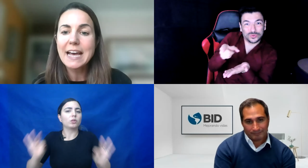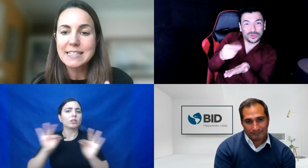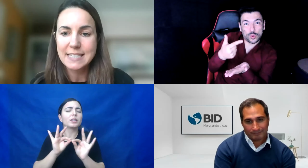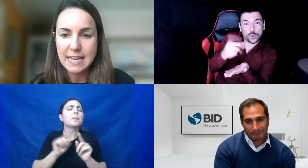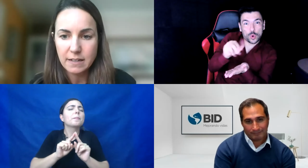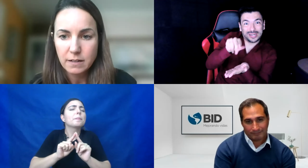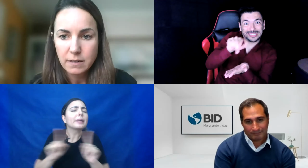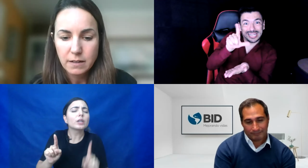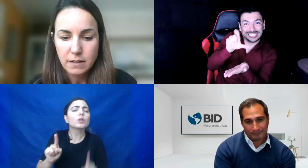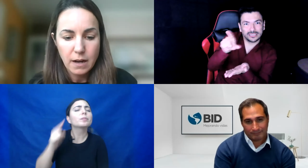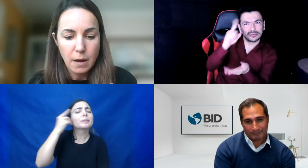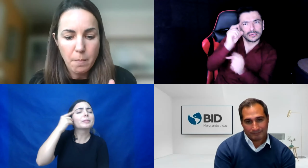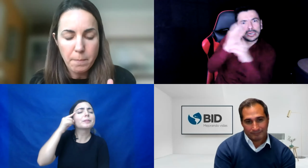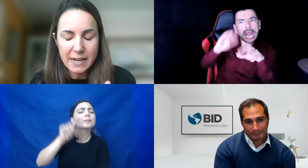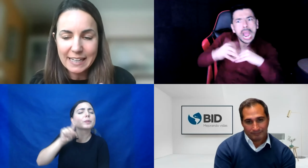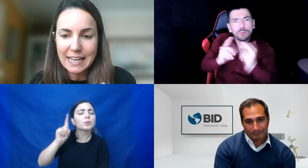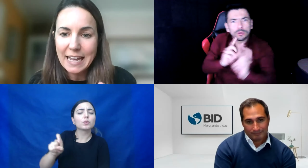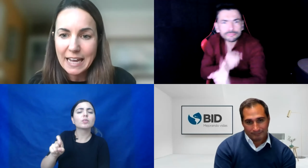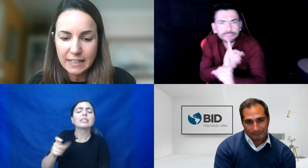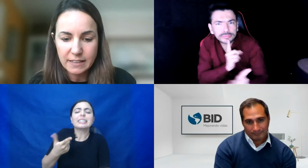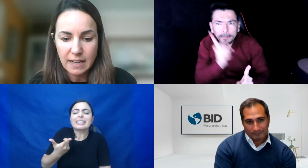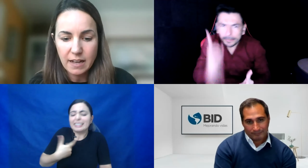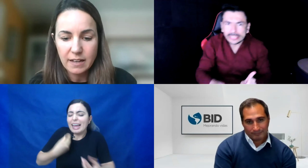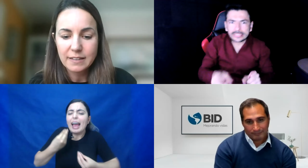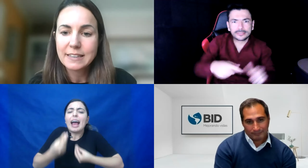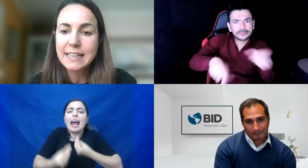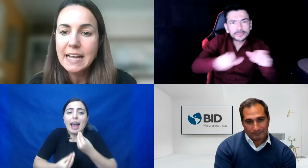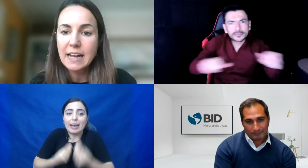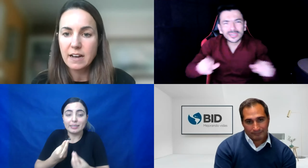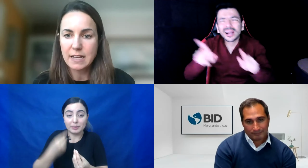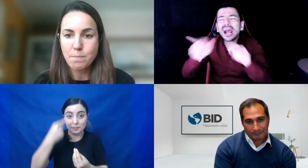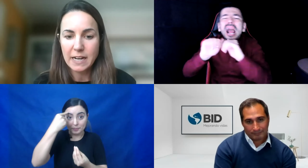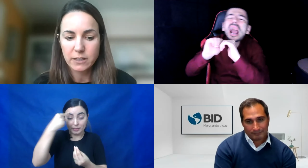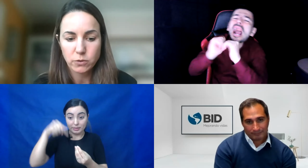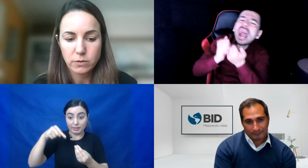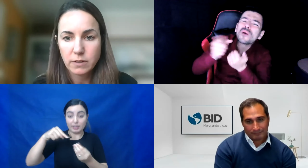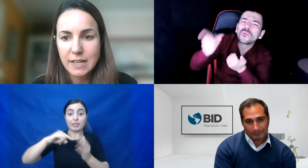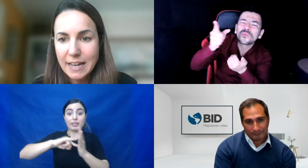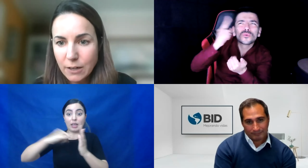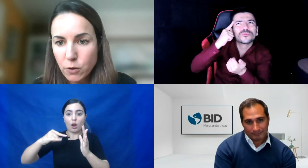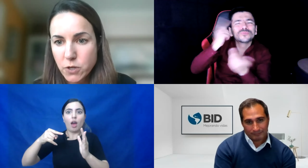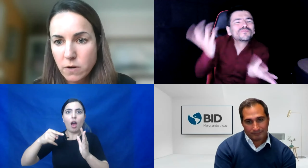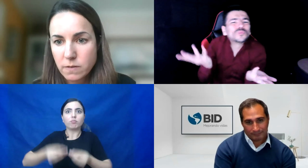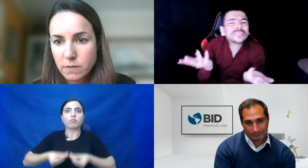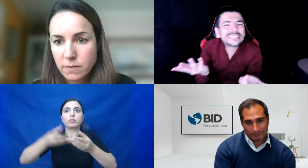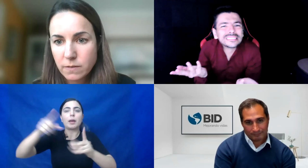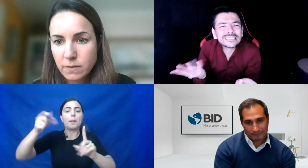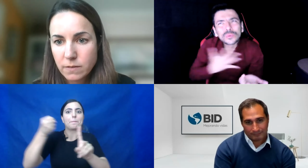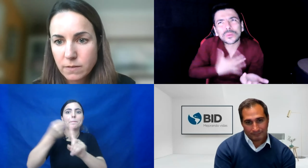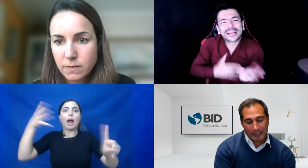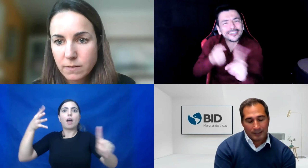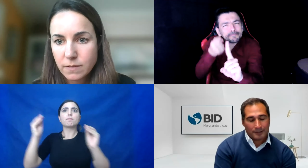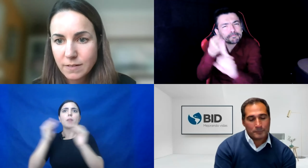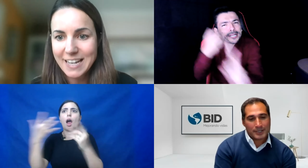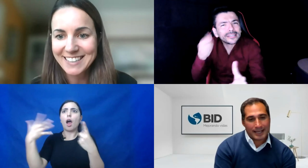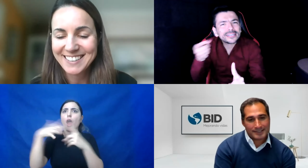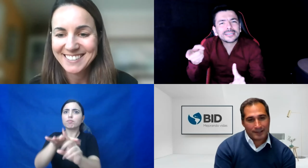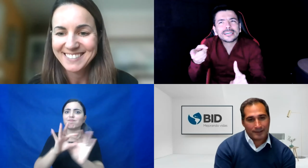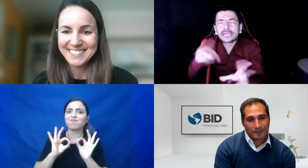when dealing with these challenges, but what can we do for this to have an impact